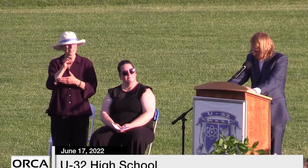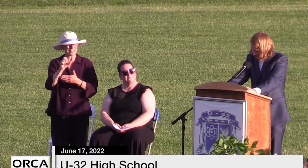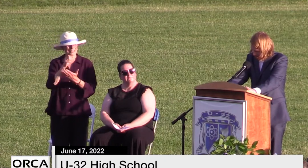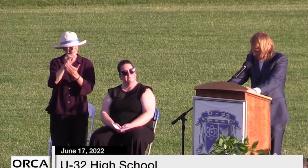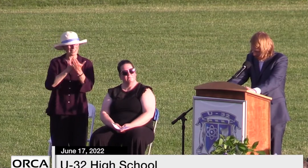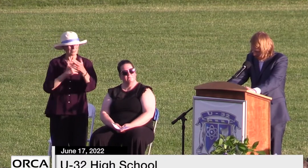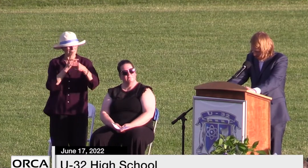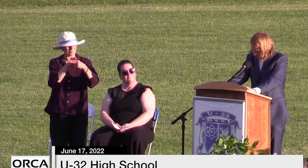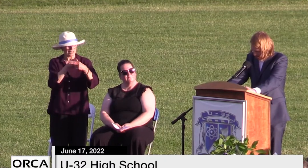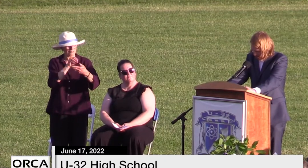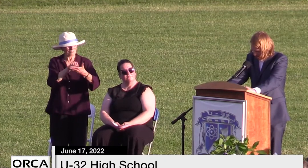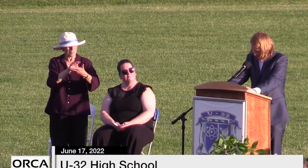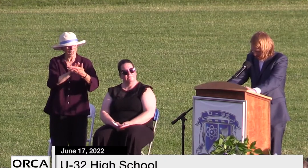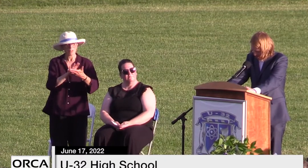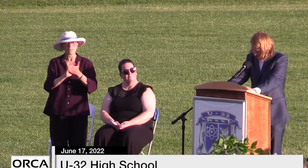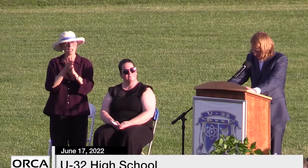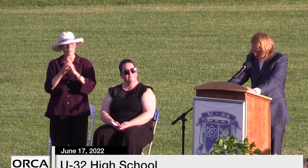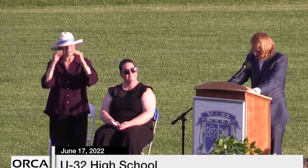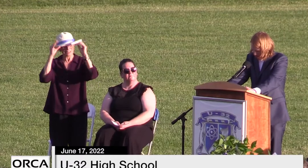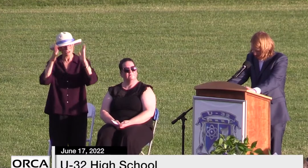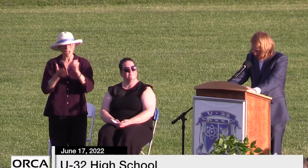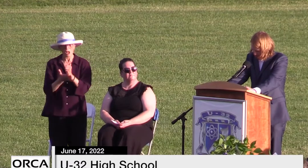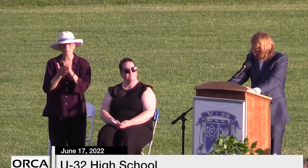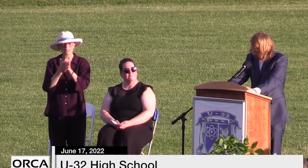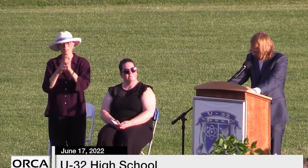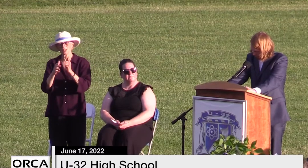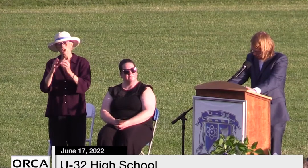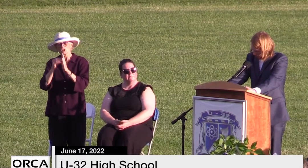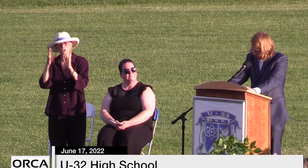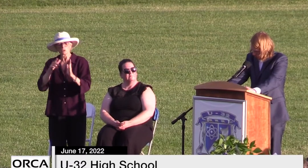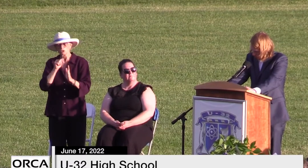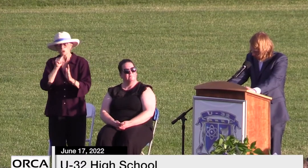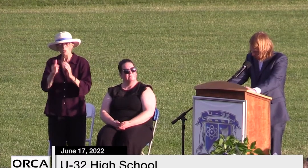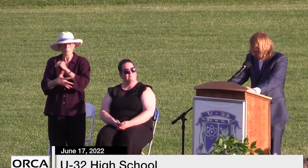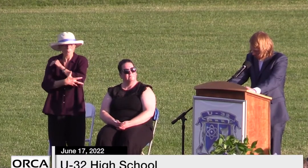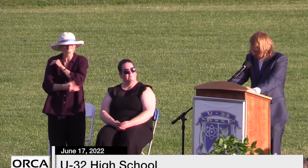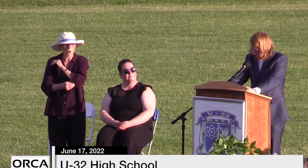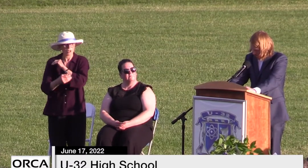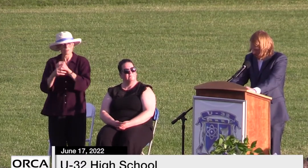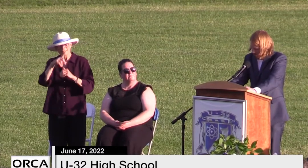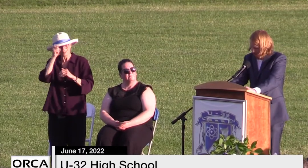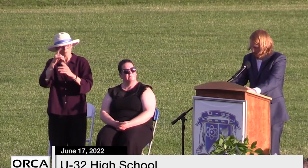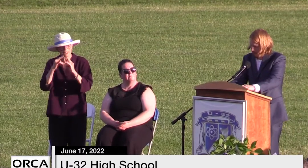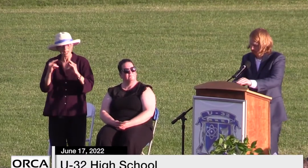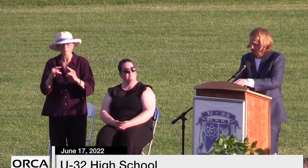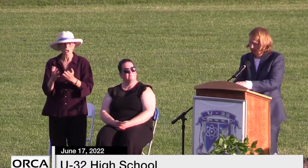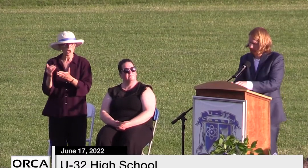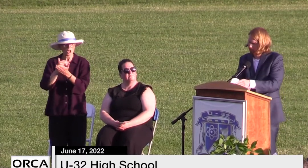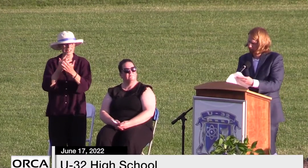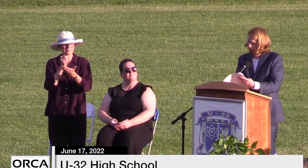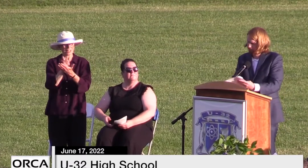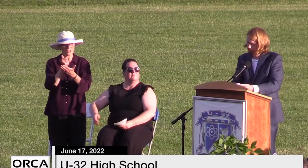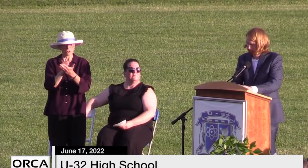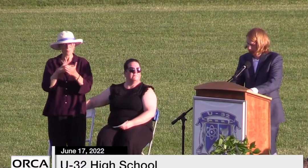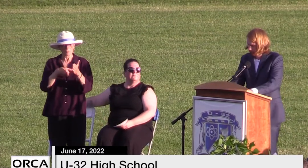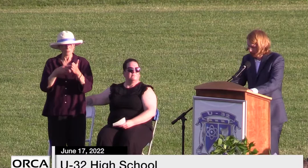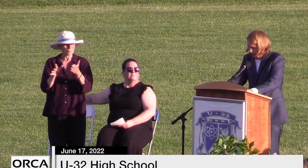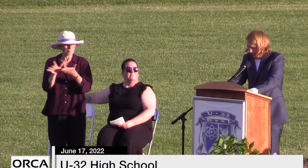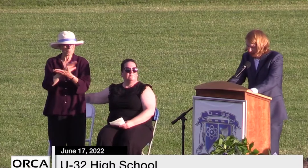dream to become a teacher through helping underprivileged kids feel valued at summer camp, earning a scholarship that basically paid for my grad